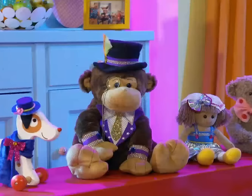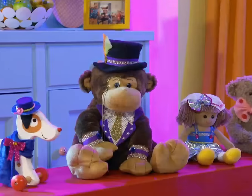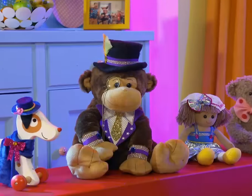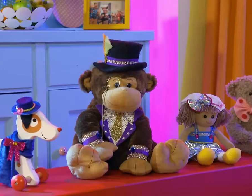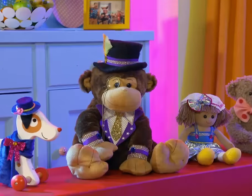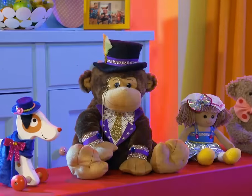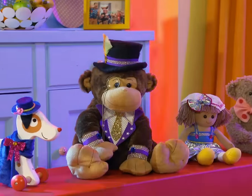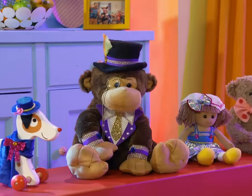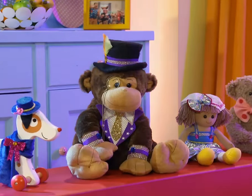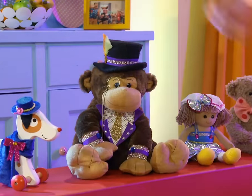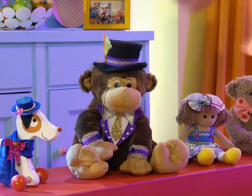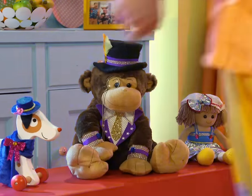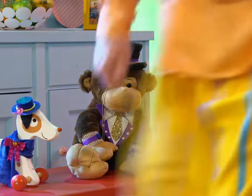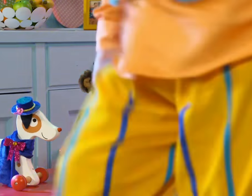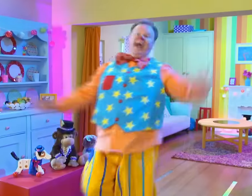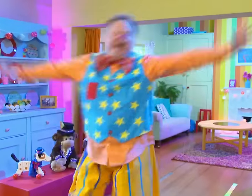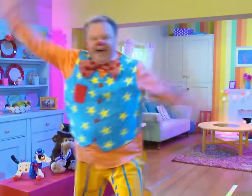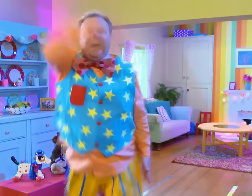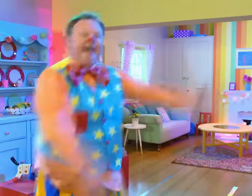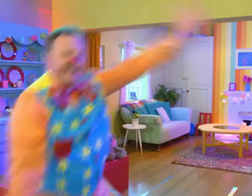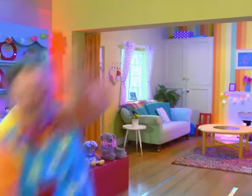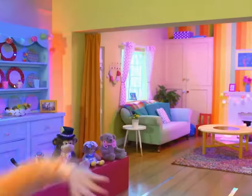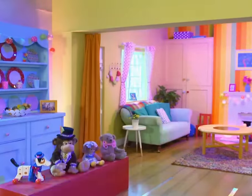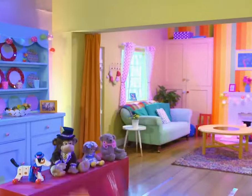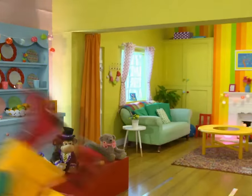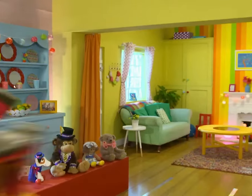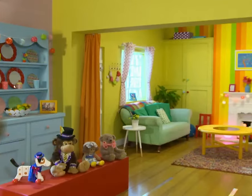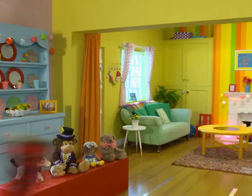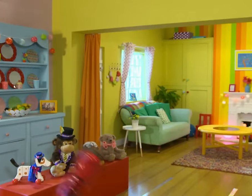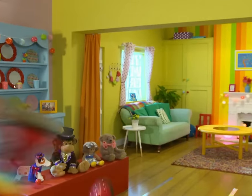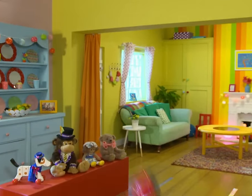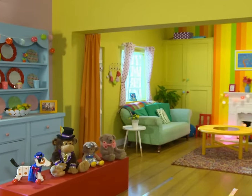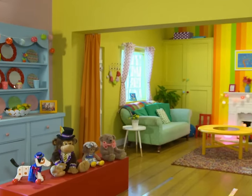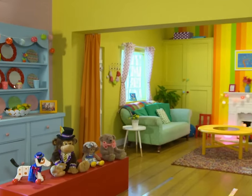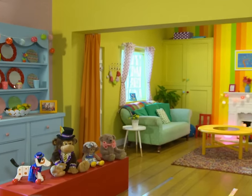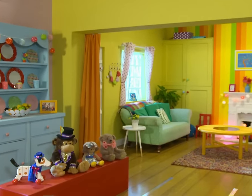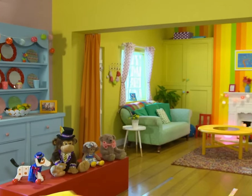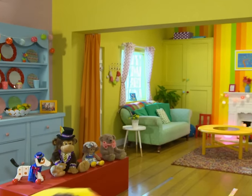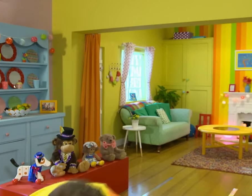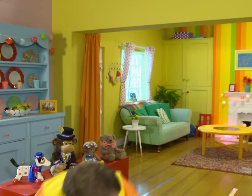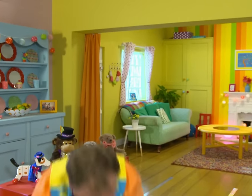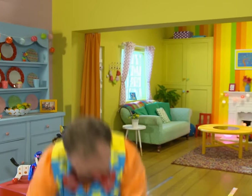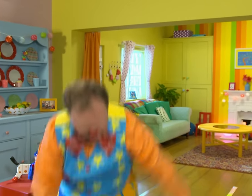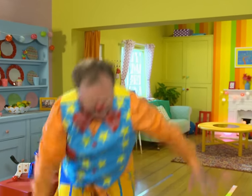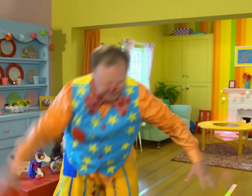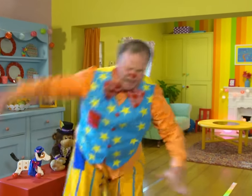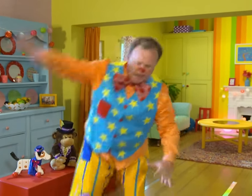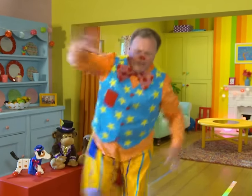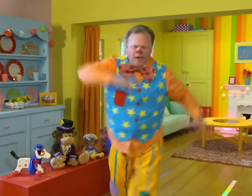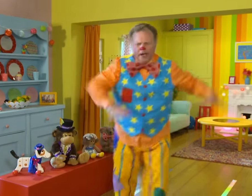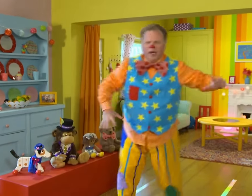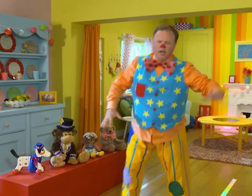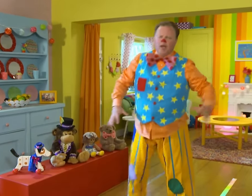Ah! Are you okay, Mr.